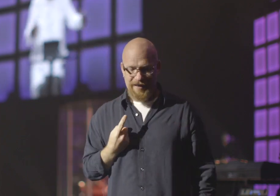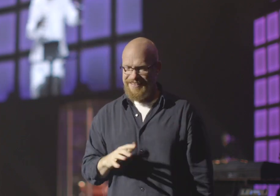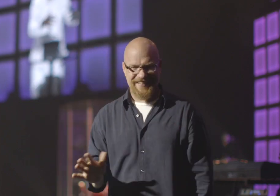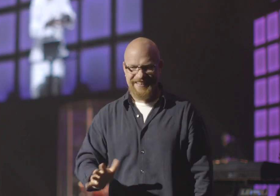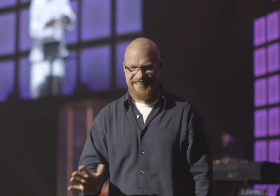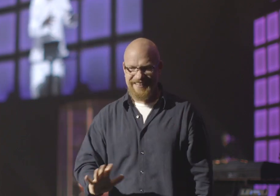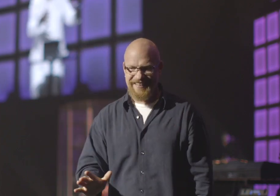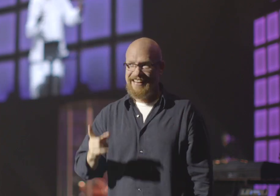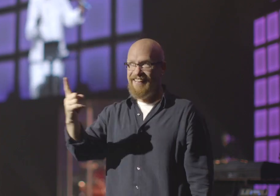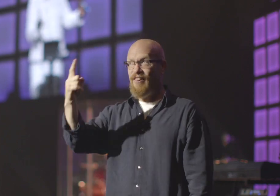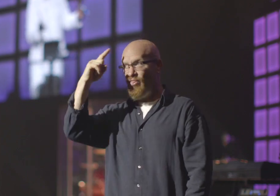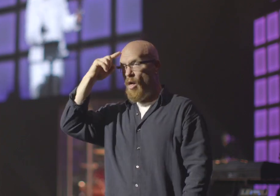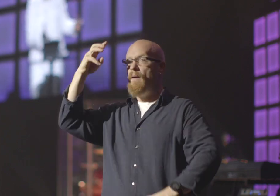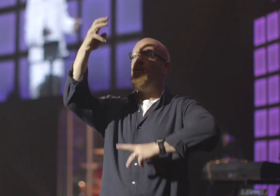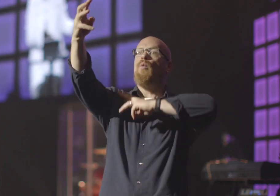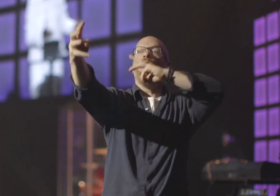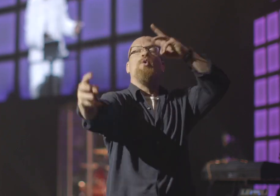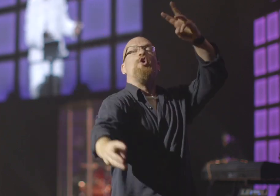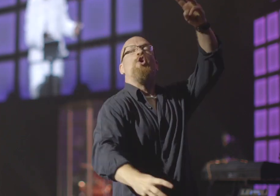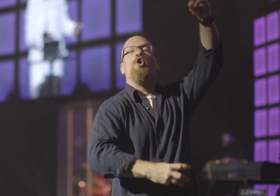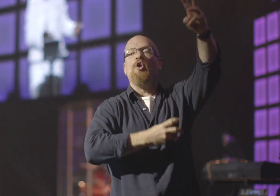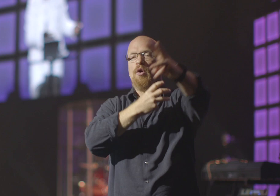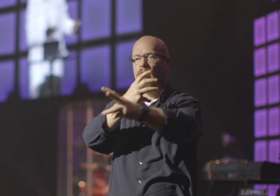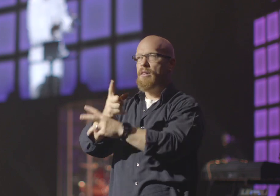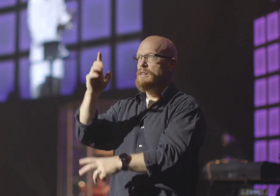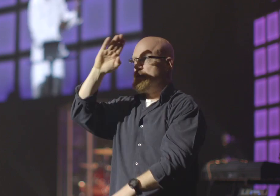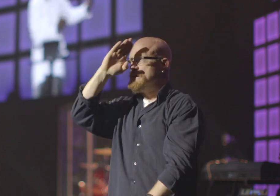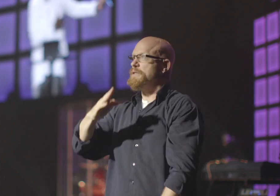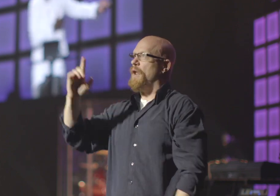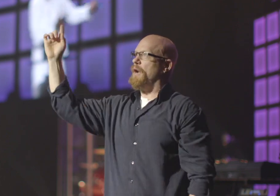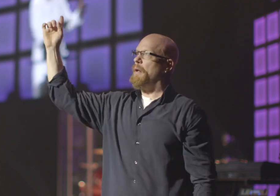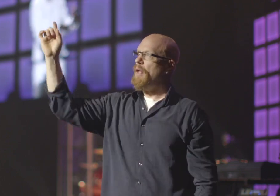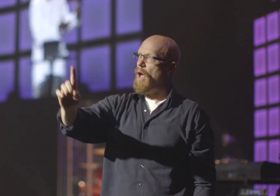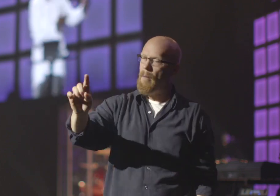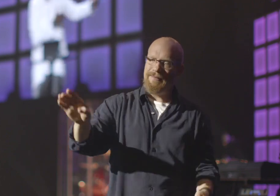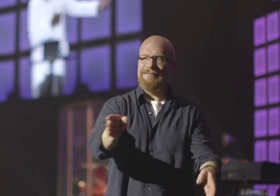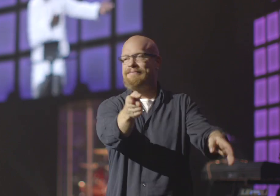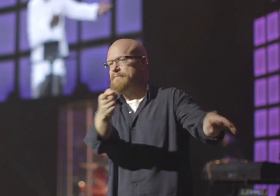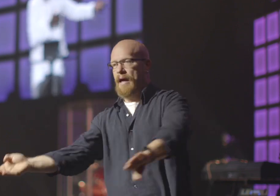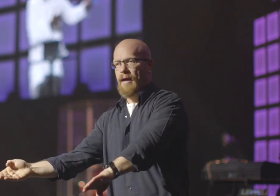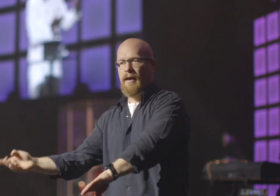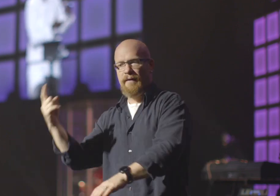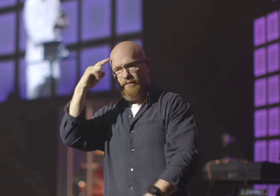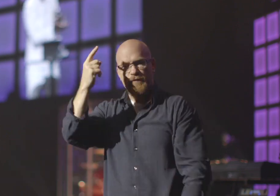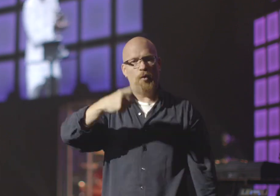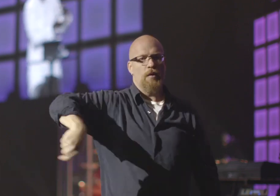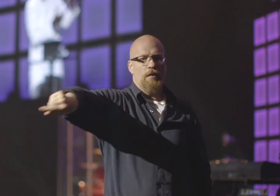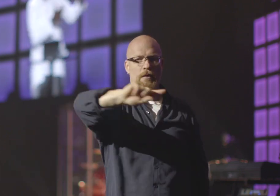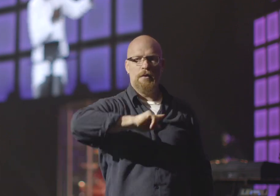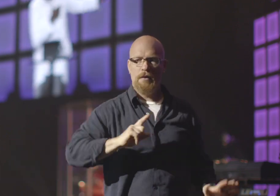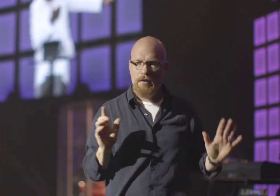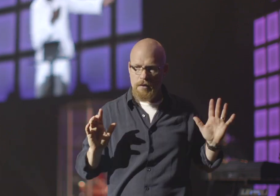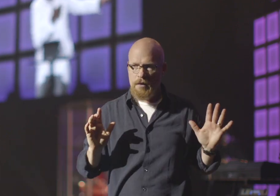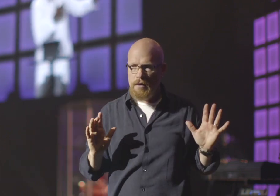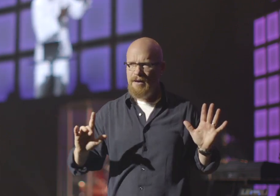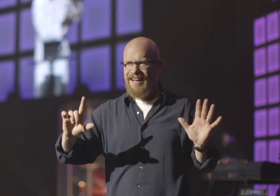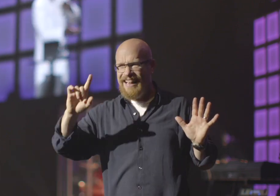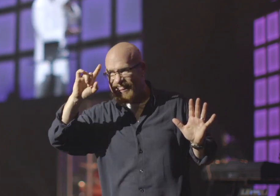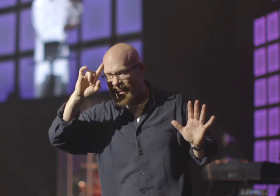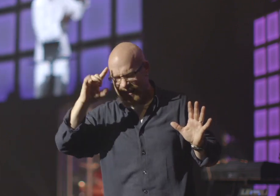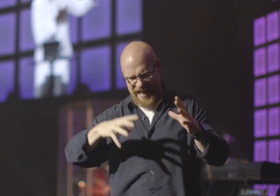So get outside of yourself and understand, we were just talking about it earlier, you know, these different